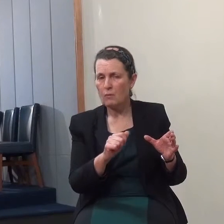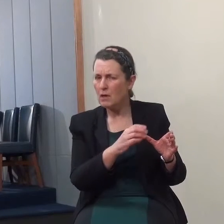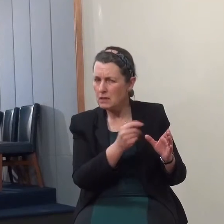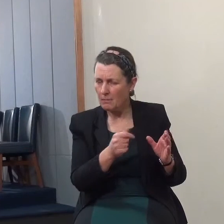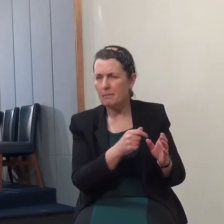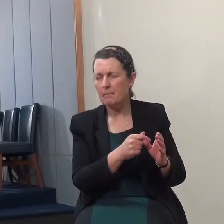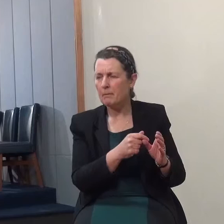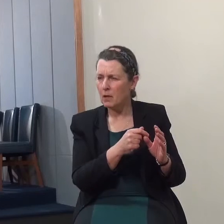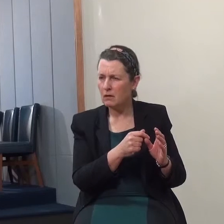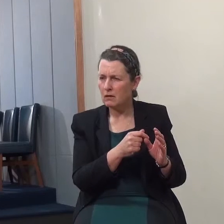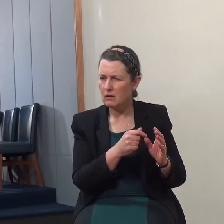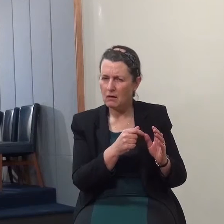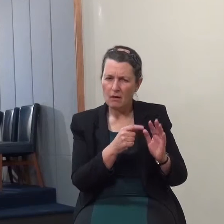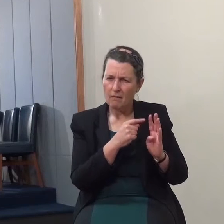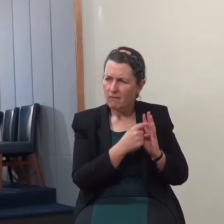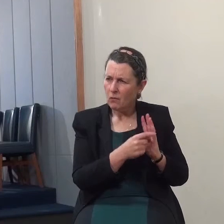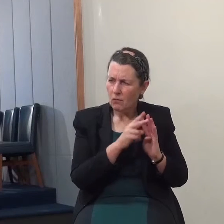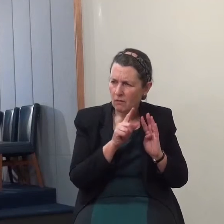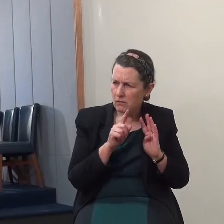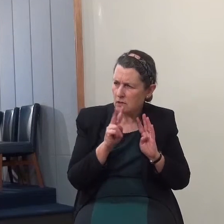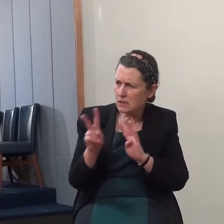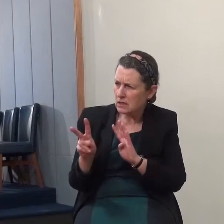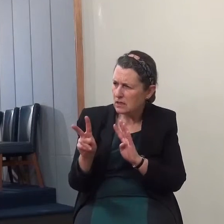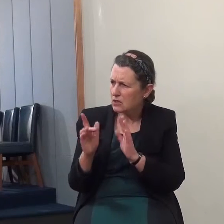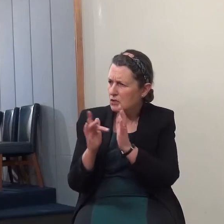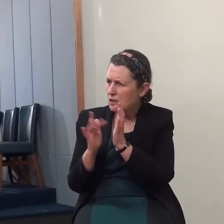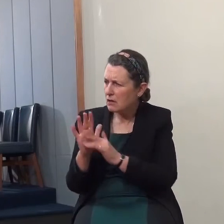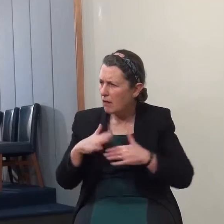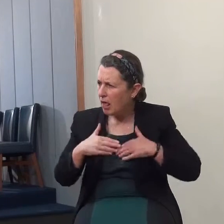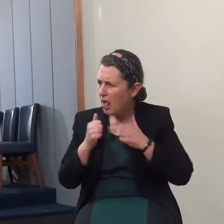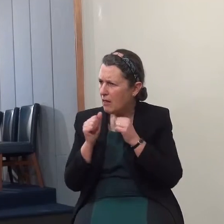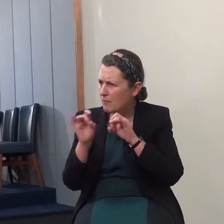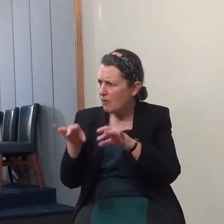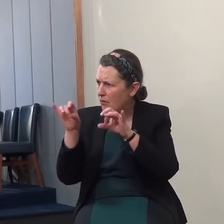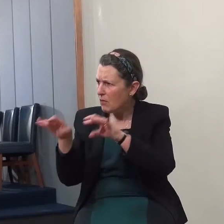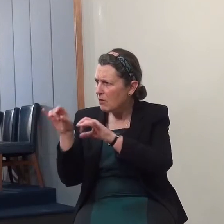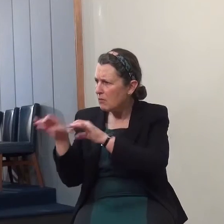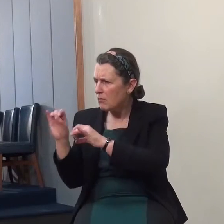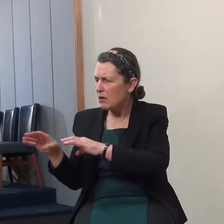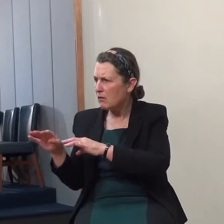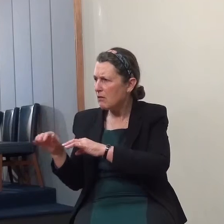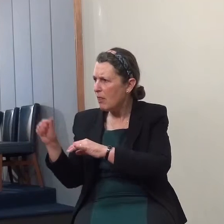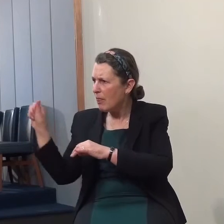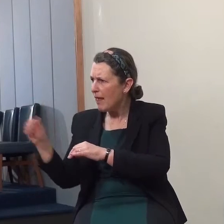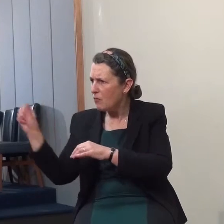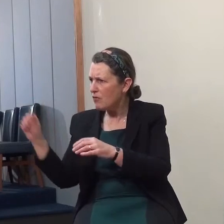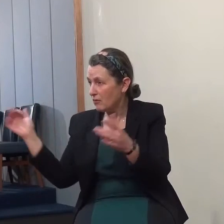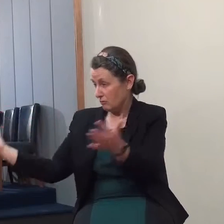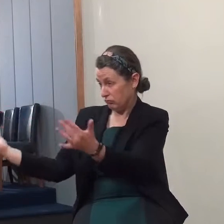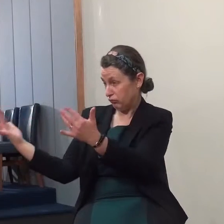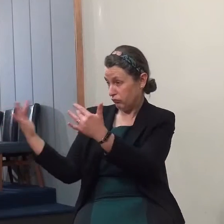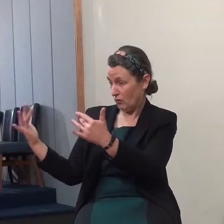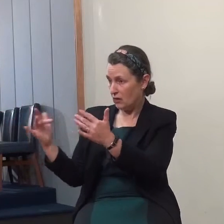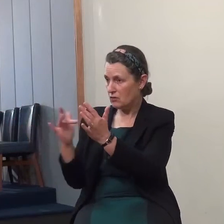witnessing close up miracles of healing on every hand, and thousands of people were coming, the record proceeds